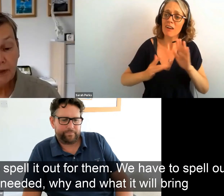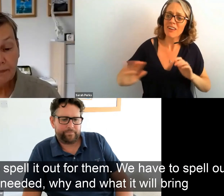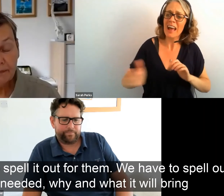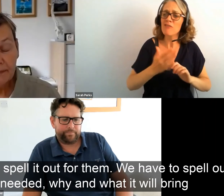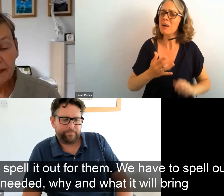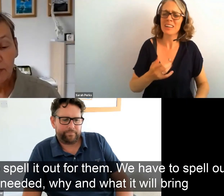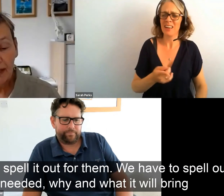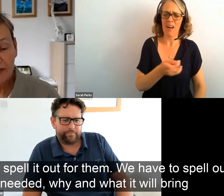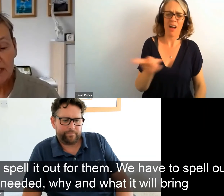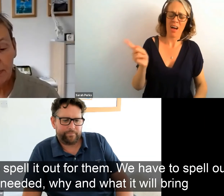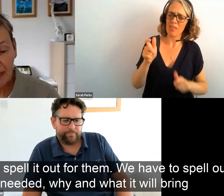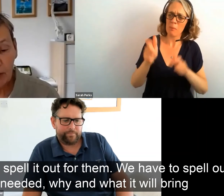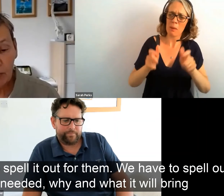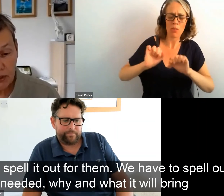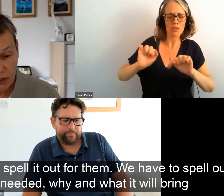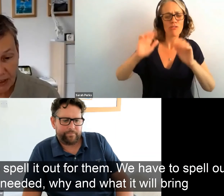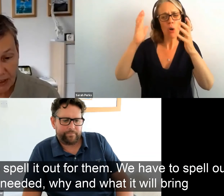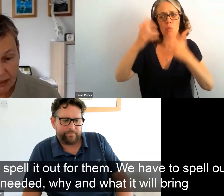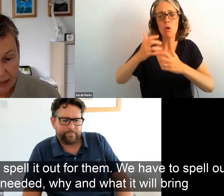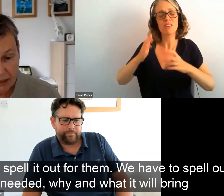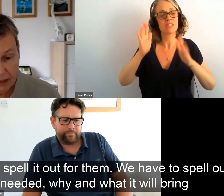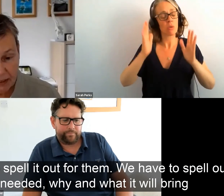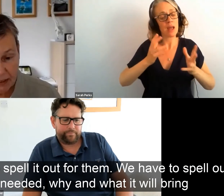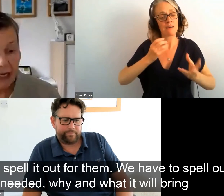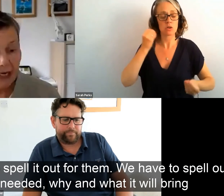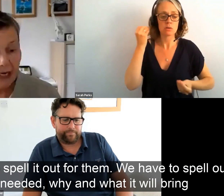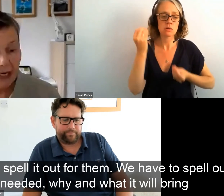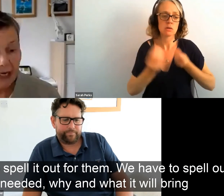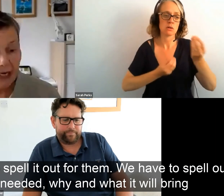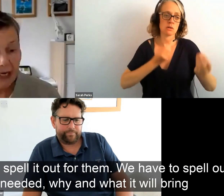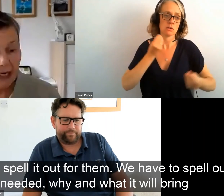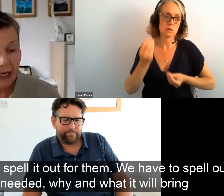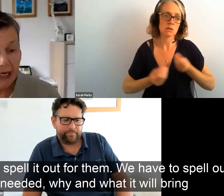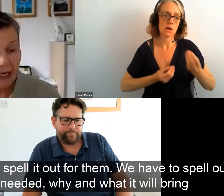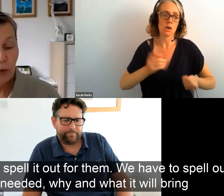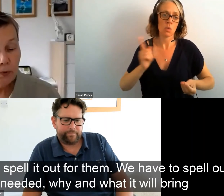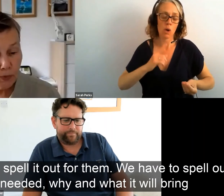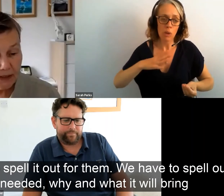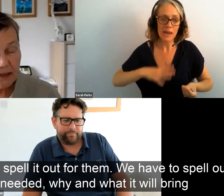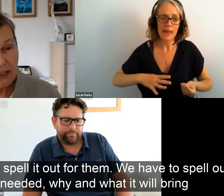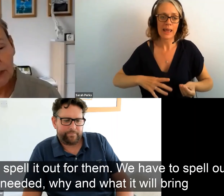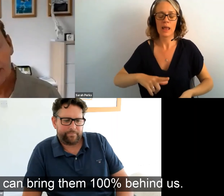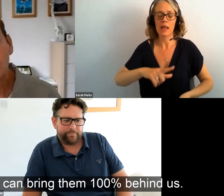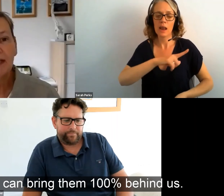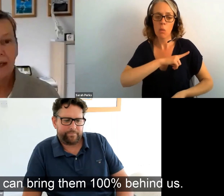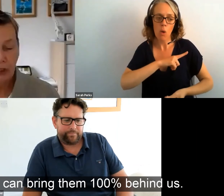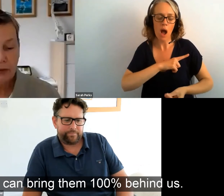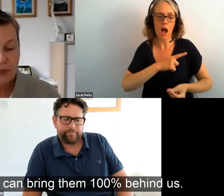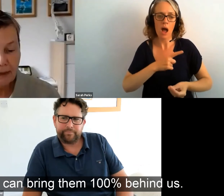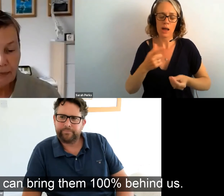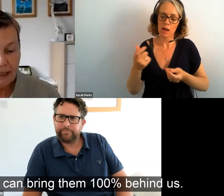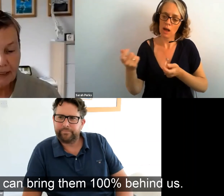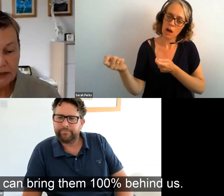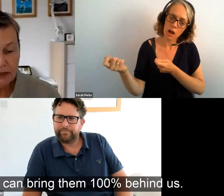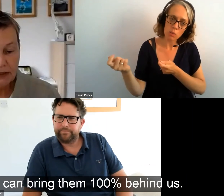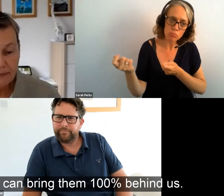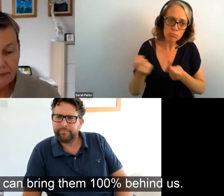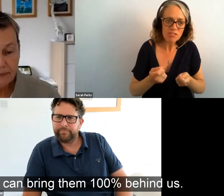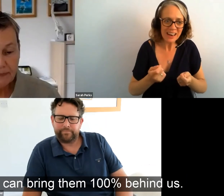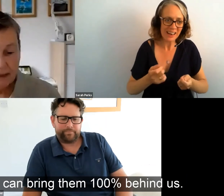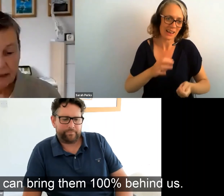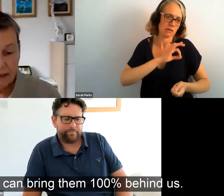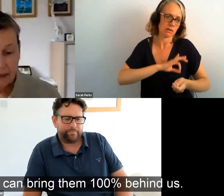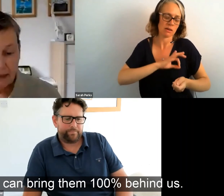out for them. We have to spell out what's needed, why, and what it will bring, so we can bring them 100% behind